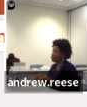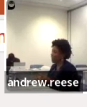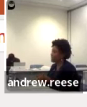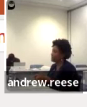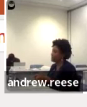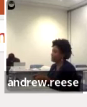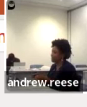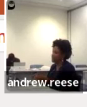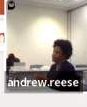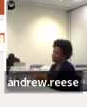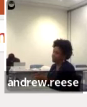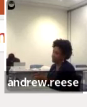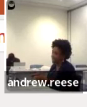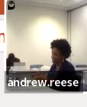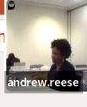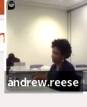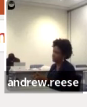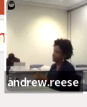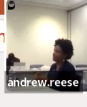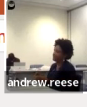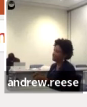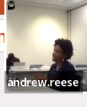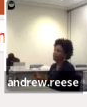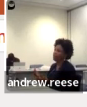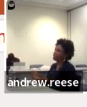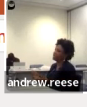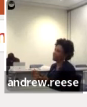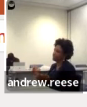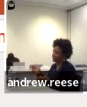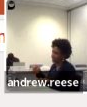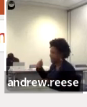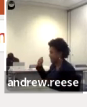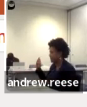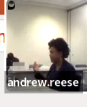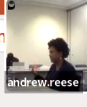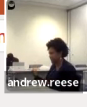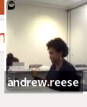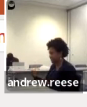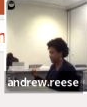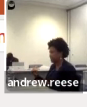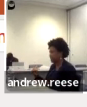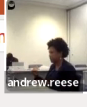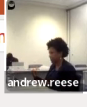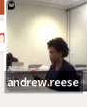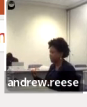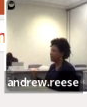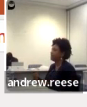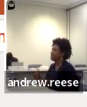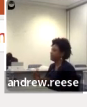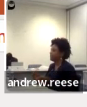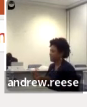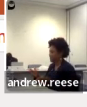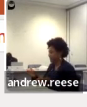So when the person stabilizes, then we transfer to extended services through the